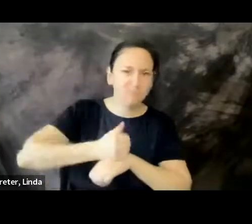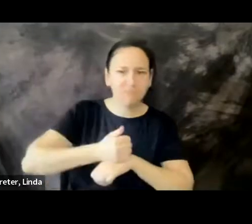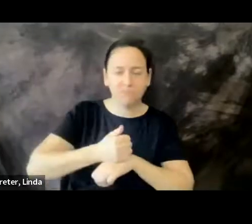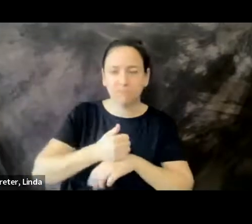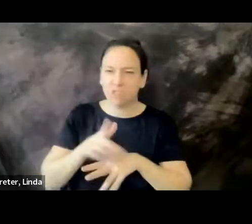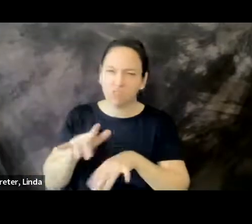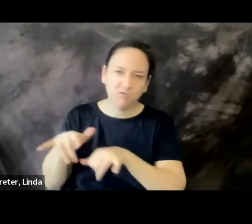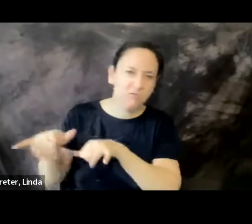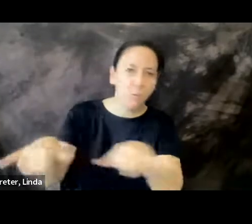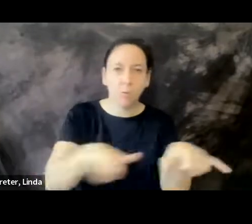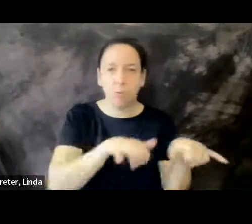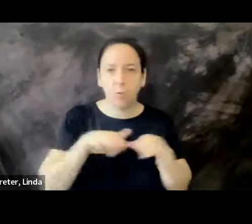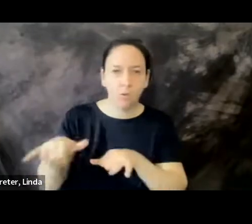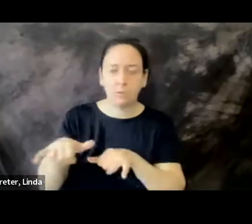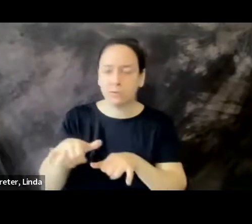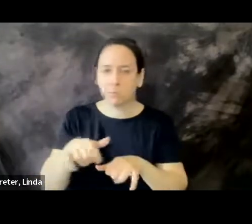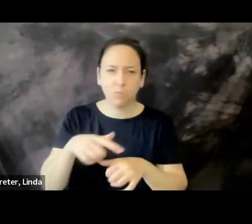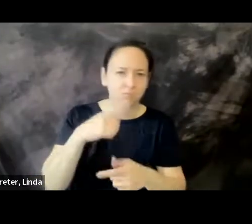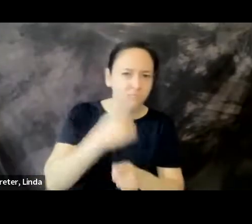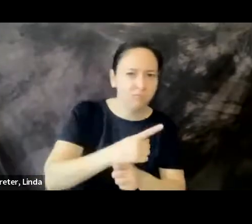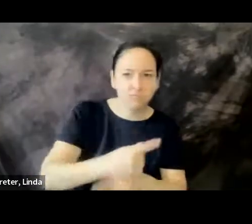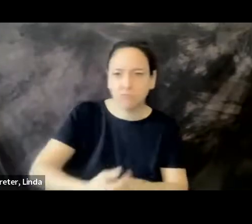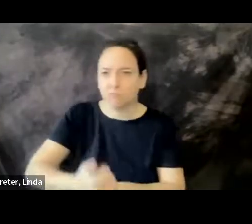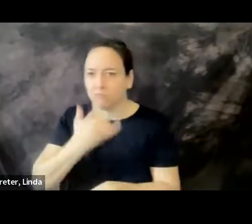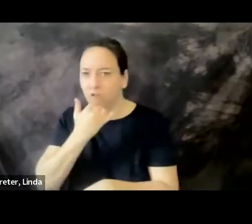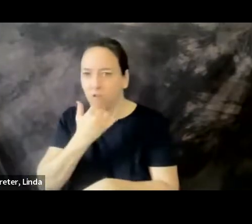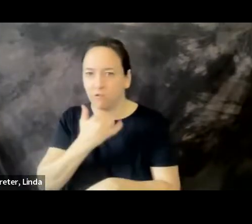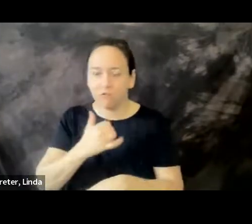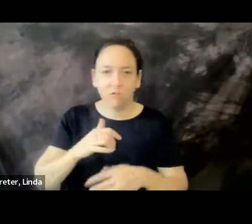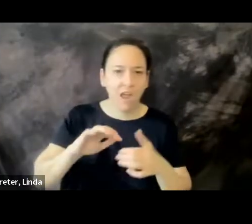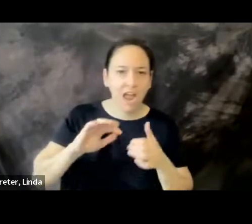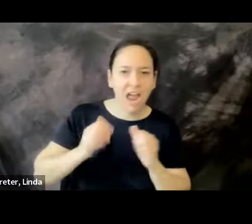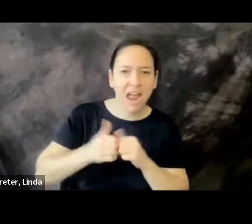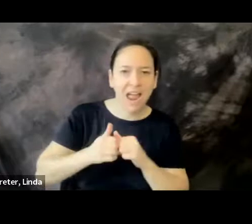how it's acceptable to behave or exist, and punishing people